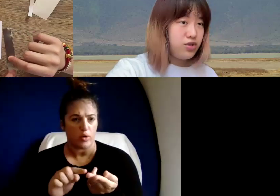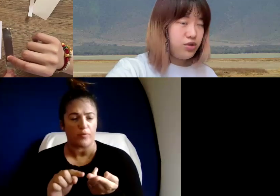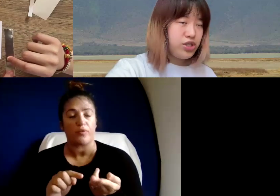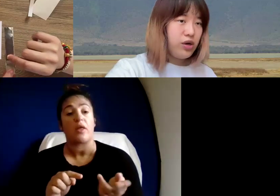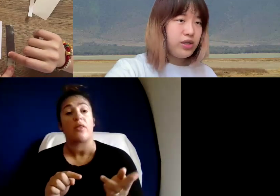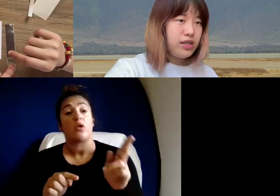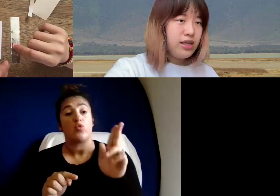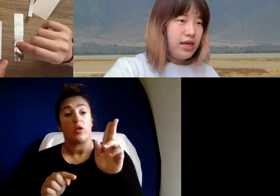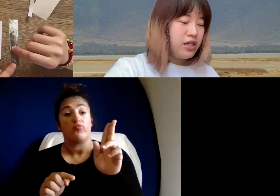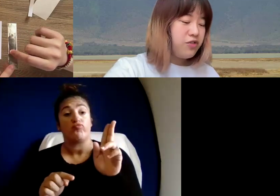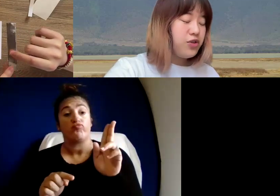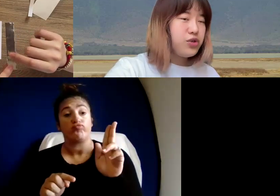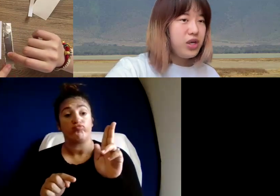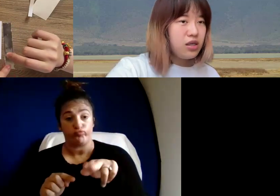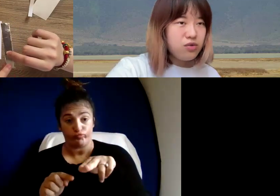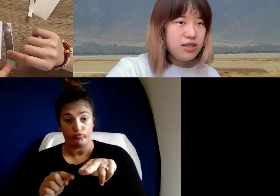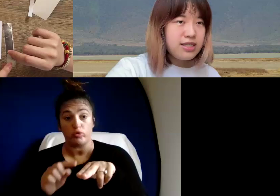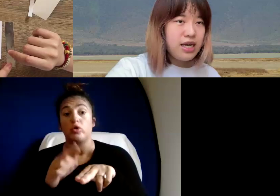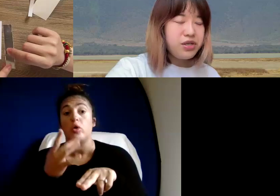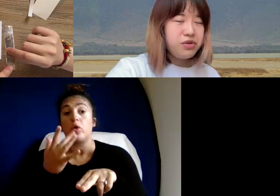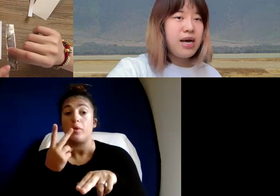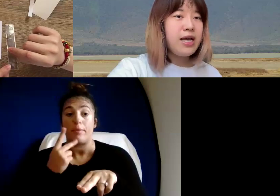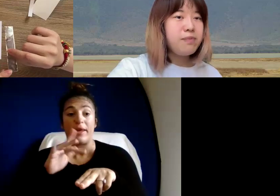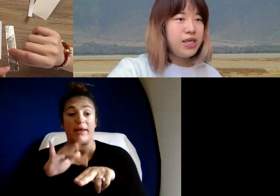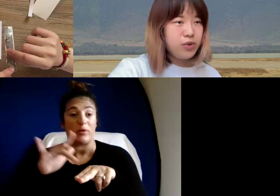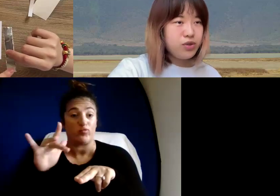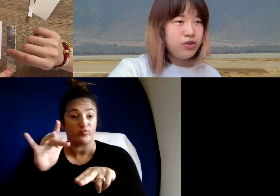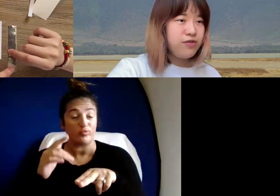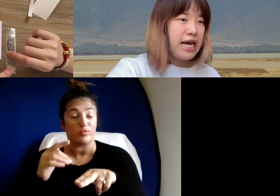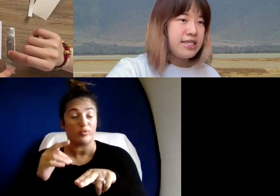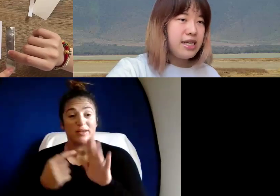you want to show. And if you do it on the wrong side, you